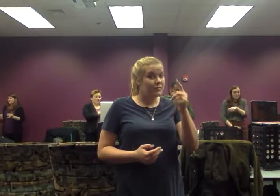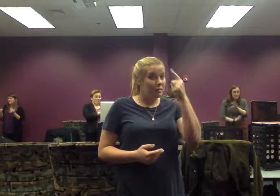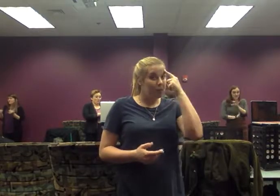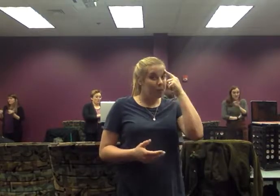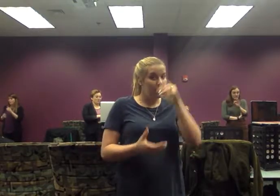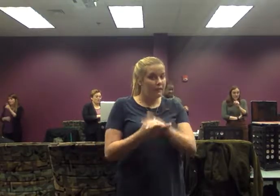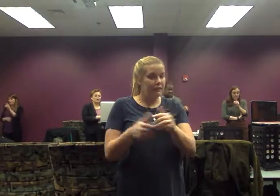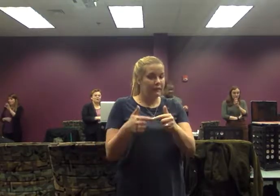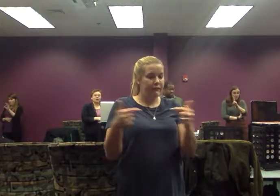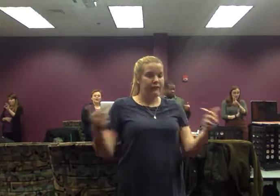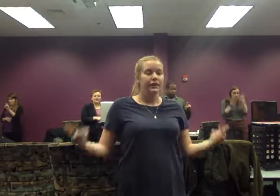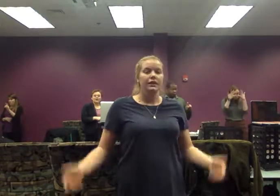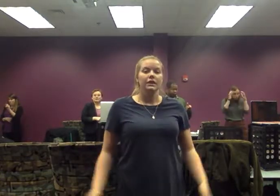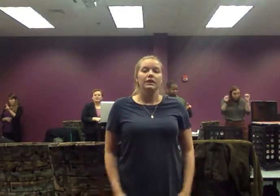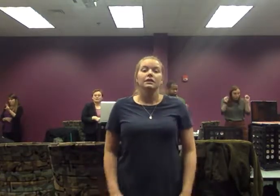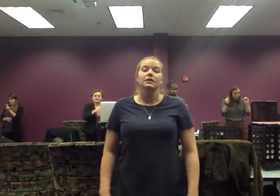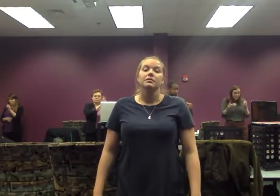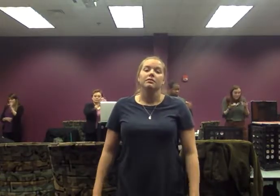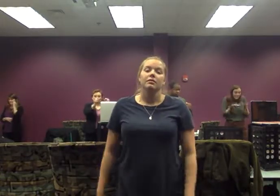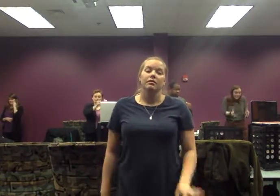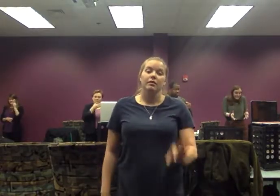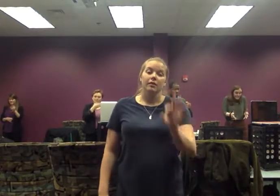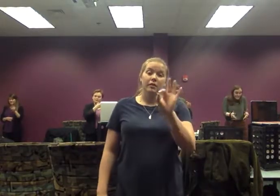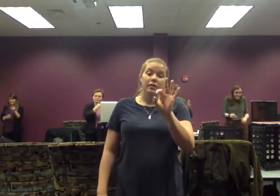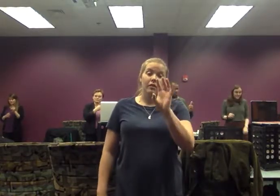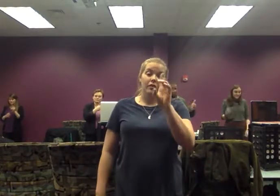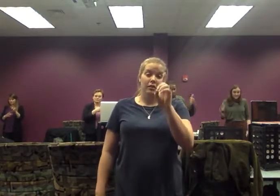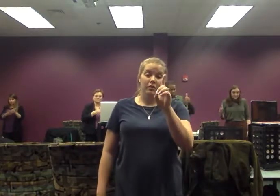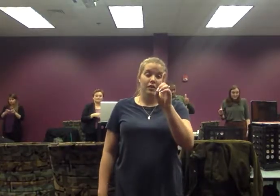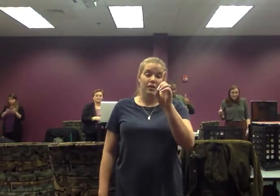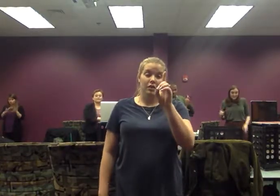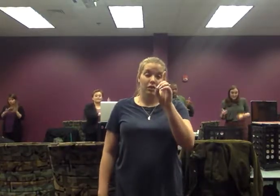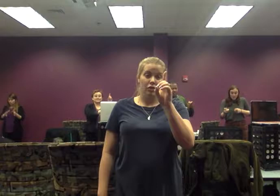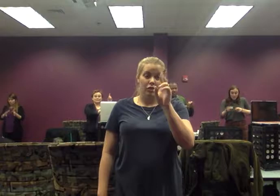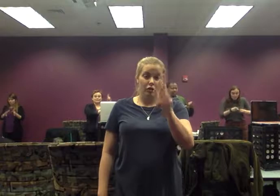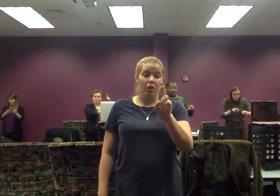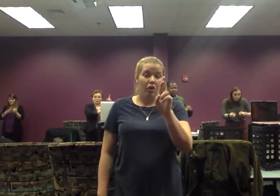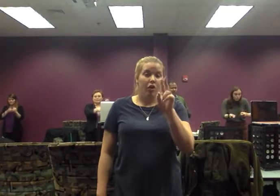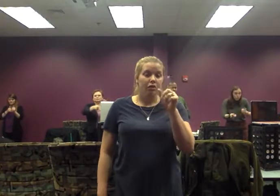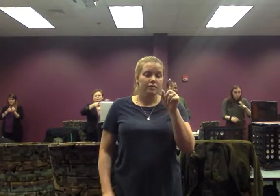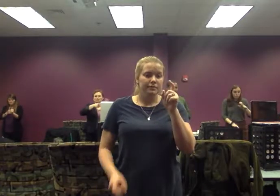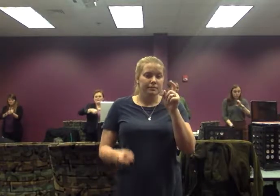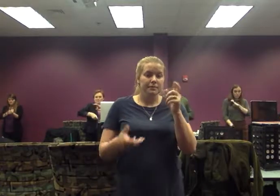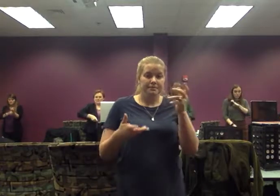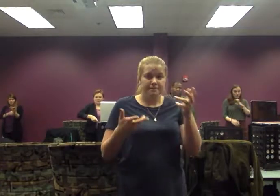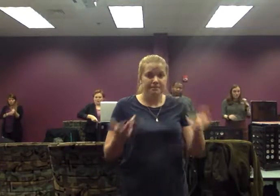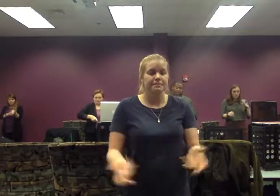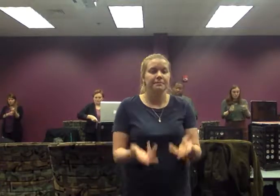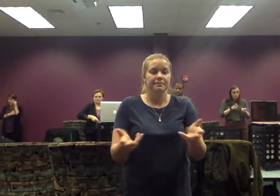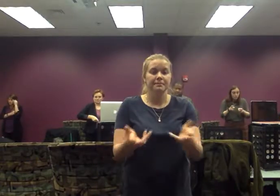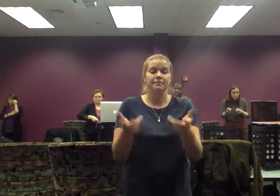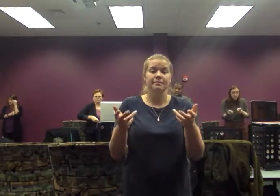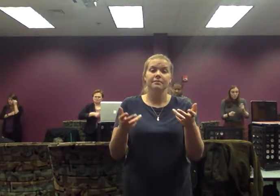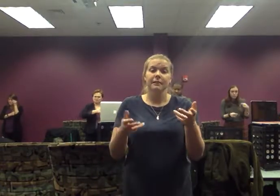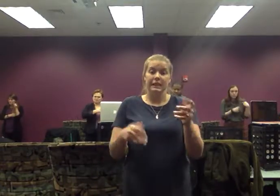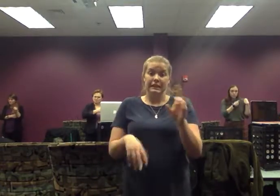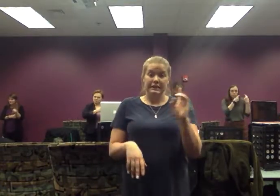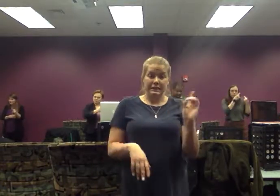dominance, the Democrats have controlled Congress, or had controlled Congress, for a rather long period of time. The last stretch was